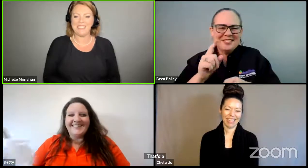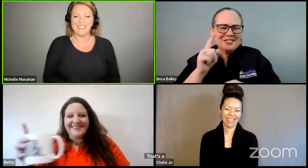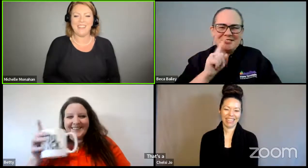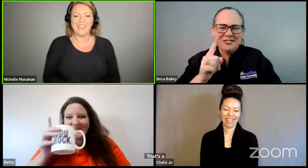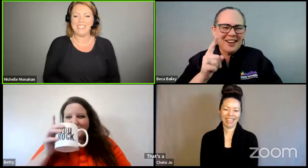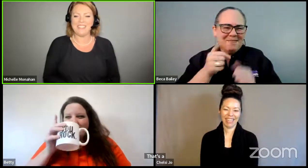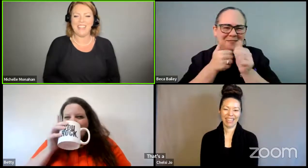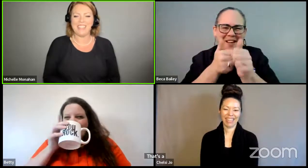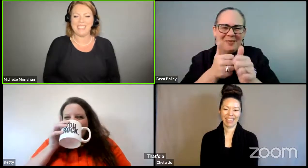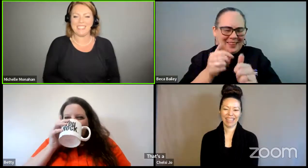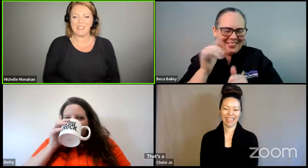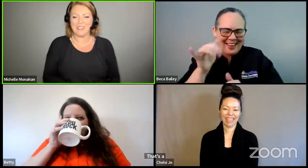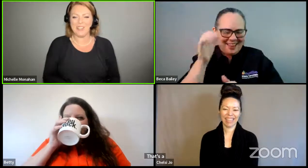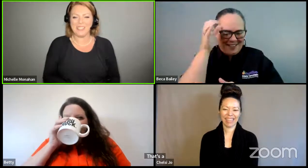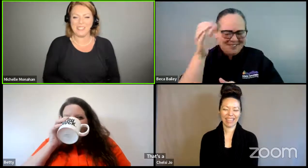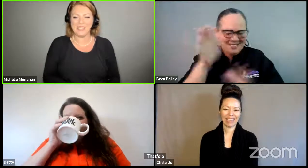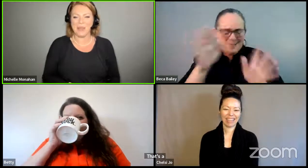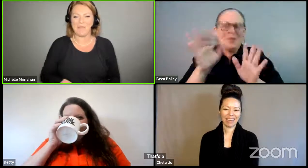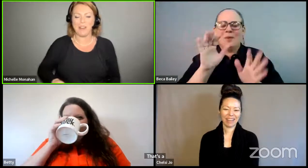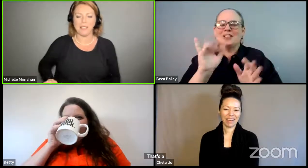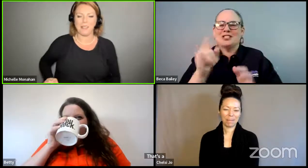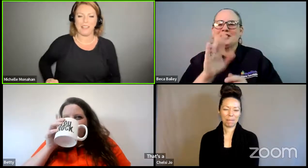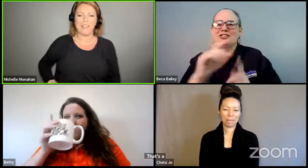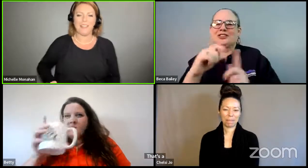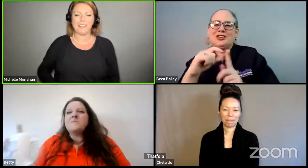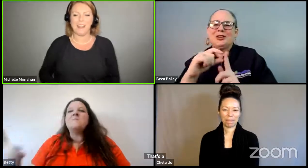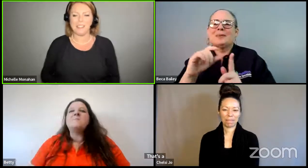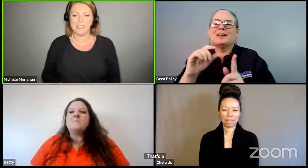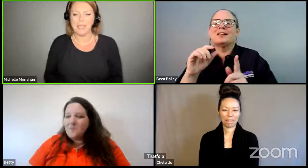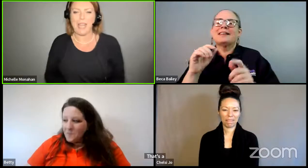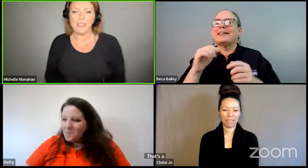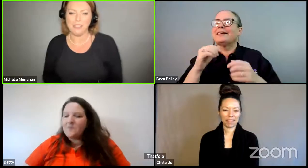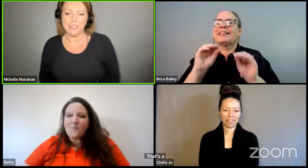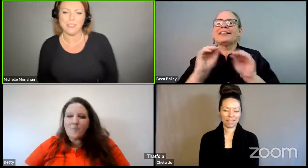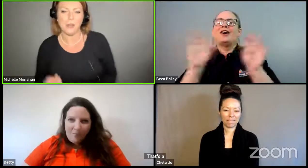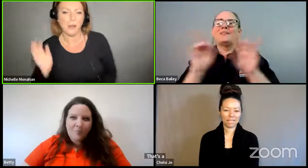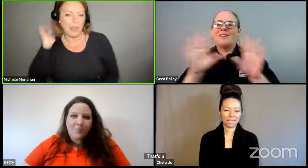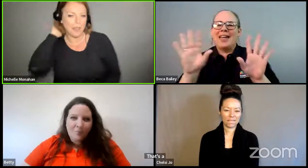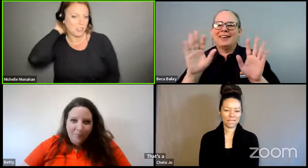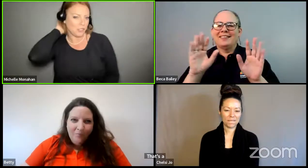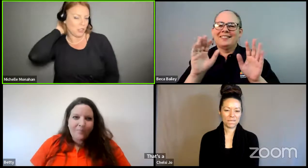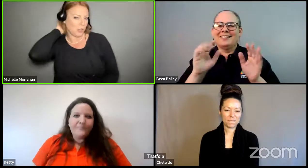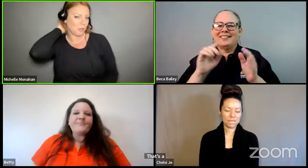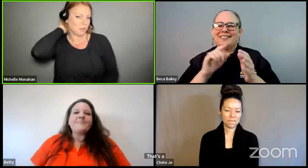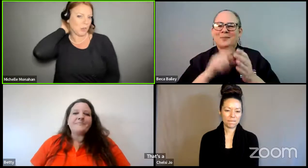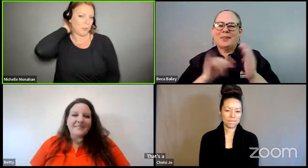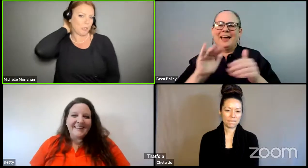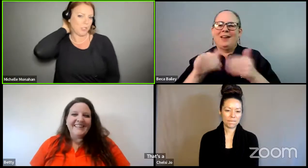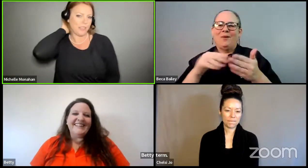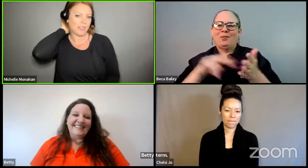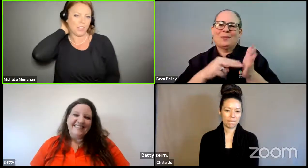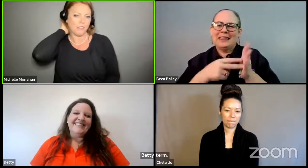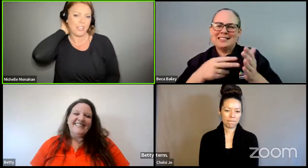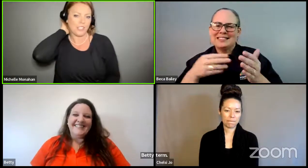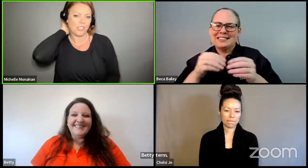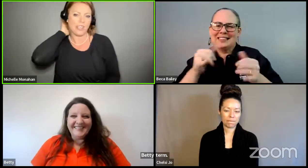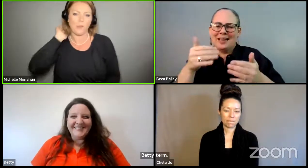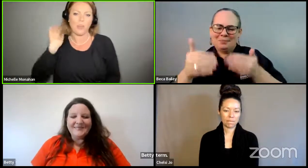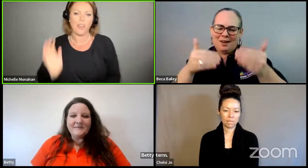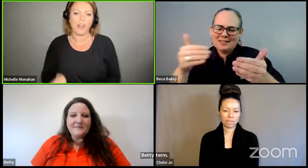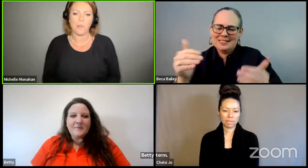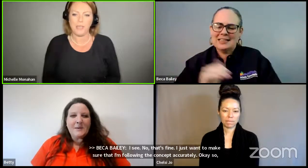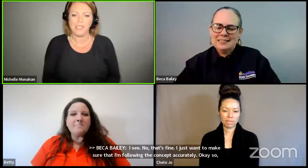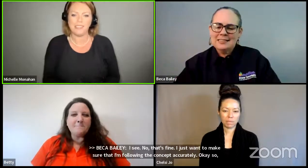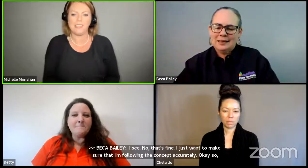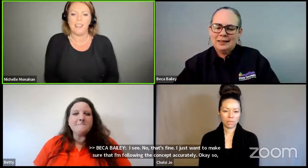I see. No, that's fine. I just want to make sure that I'm following the concept accurately. So, okay, that's your term. So I appreciate the clarification on